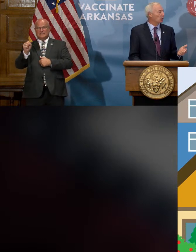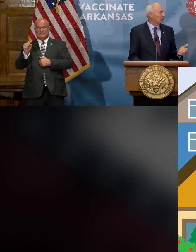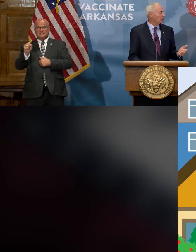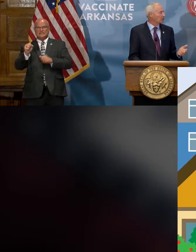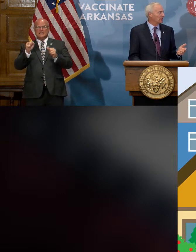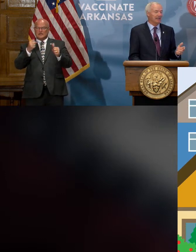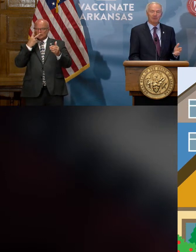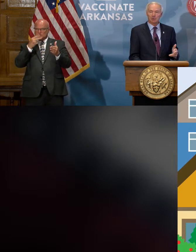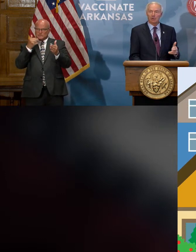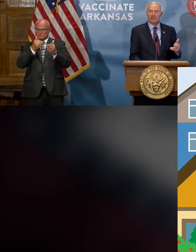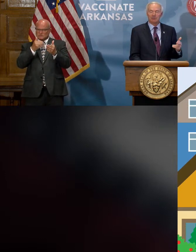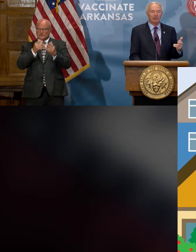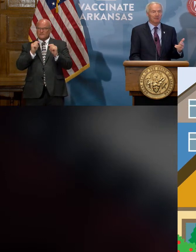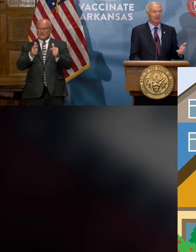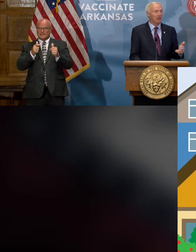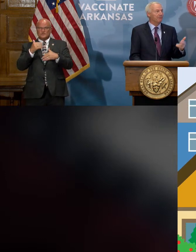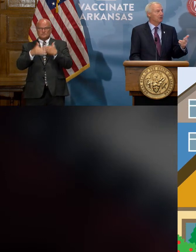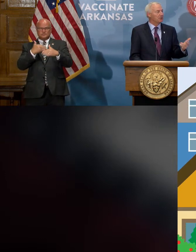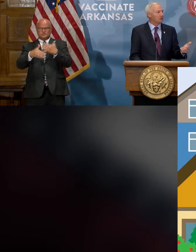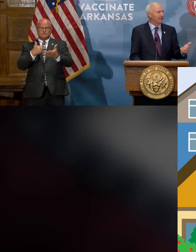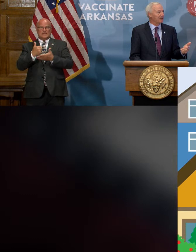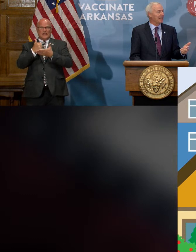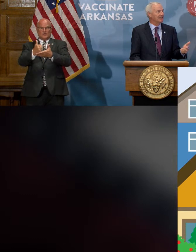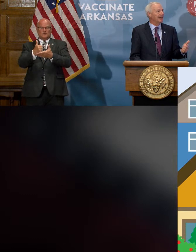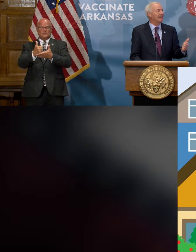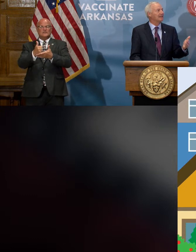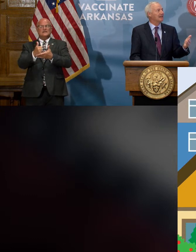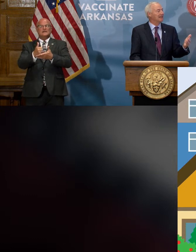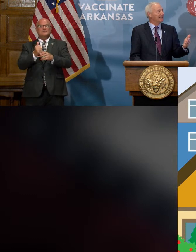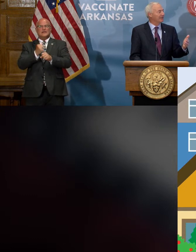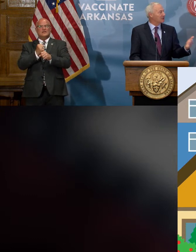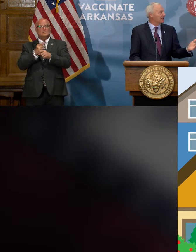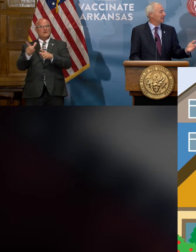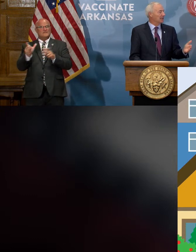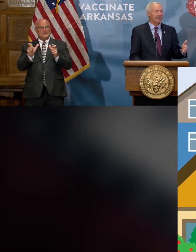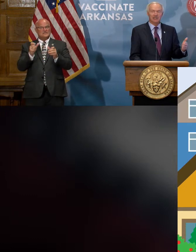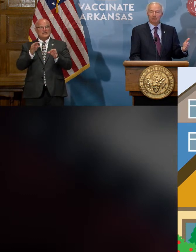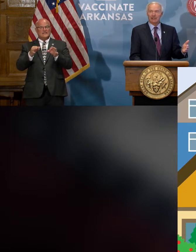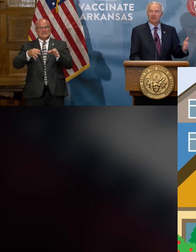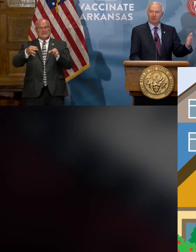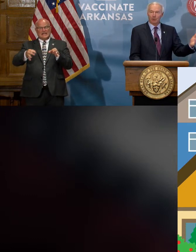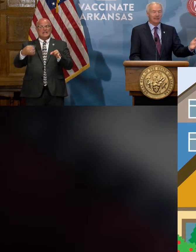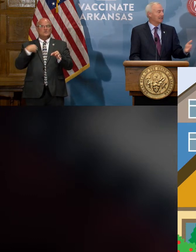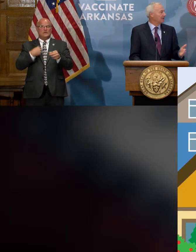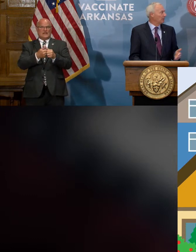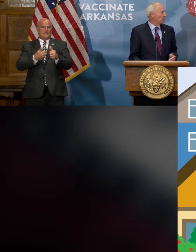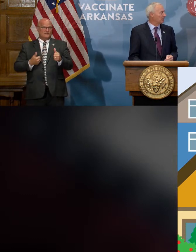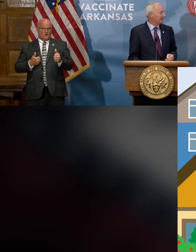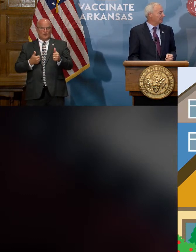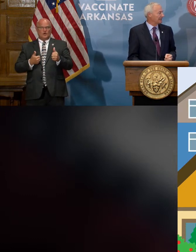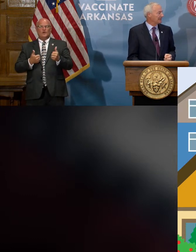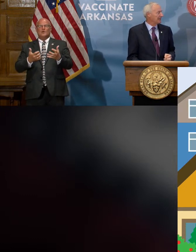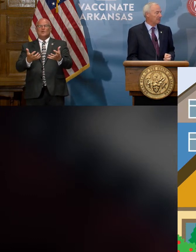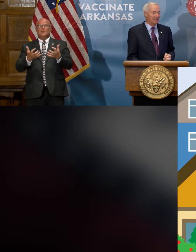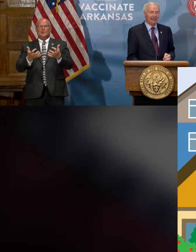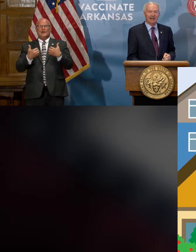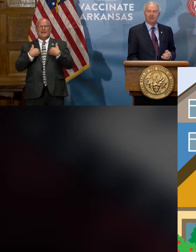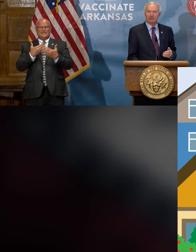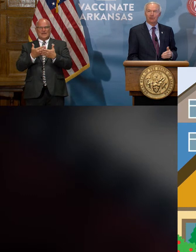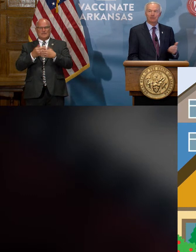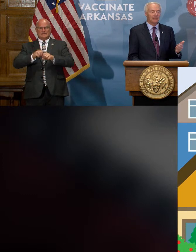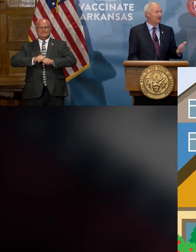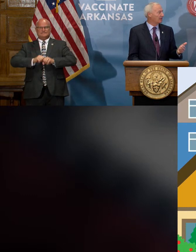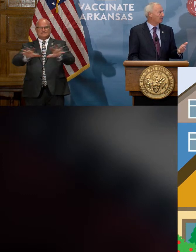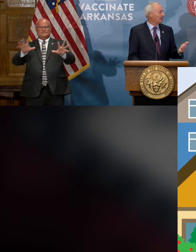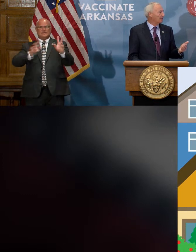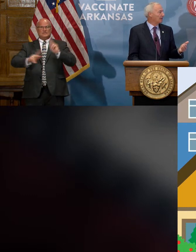at that more closely, if there's ways that we can be helpful to streamline that, if there's any delays that we can avoid. We want to be able to get that money out